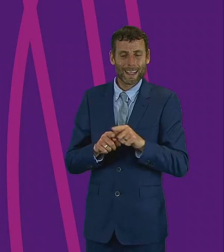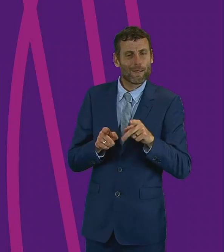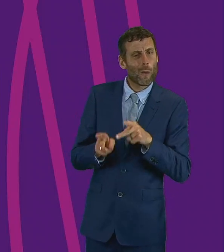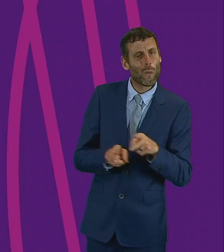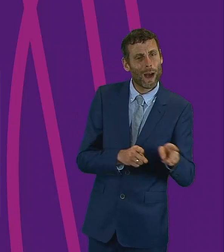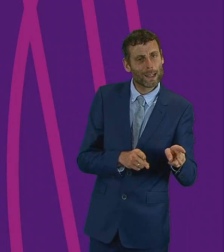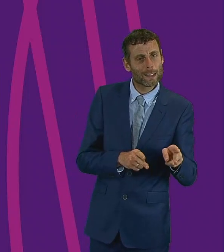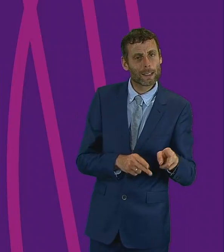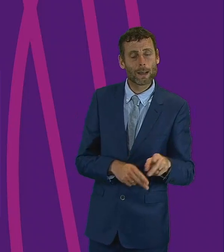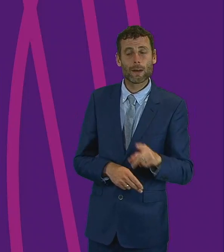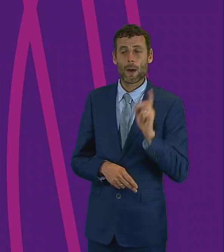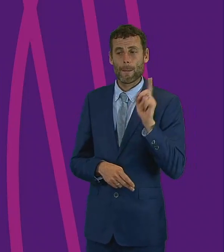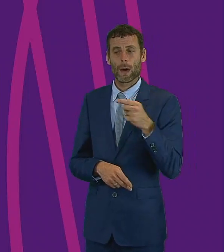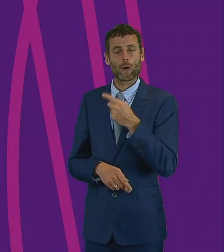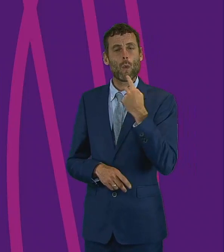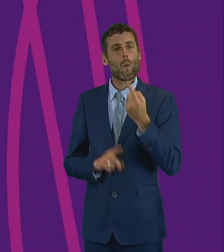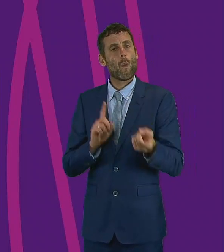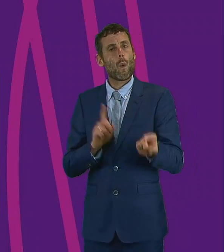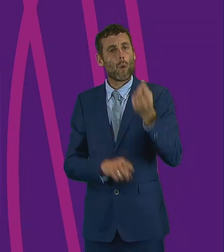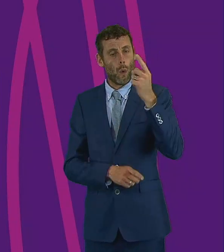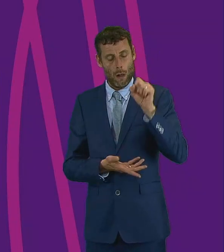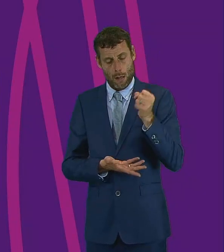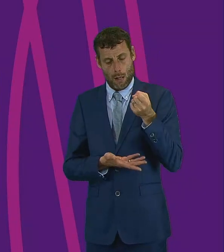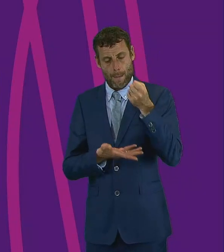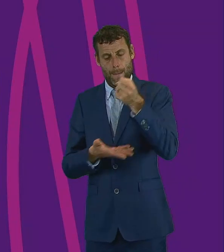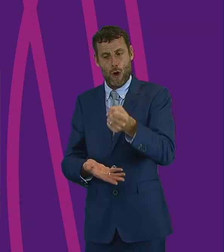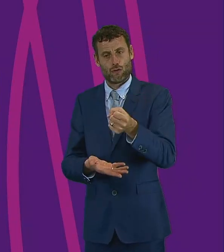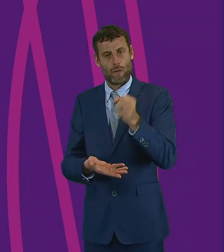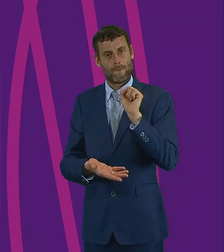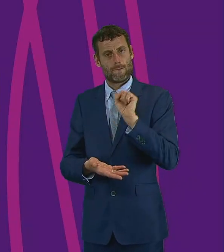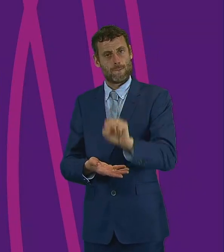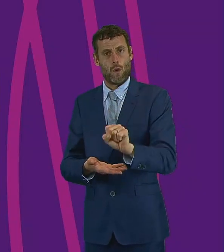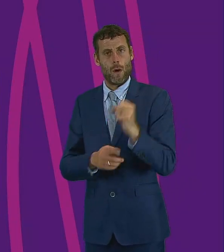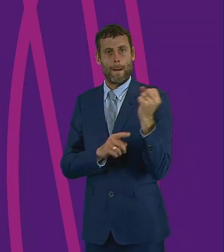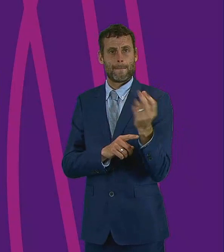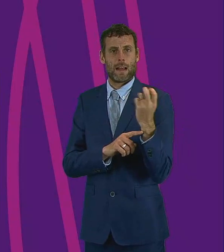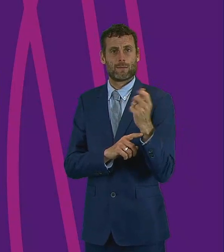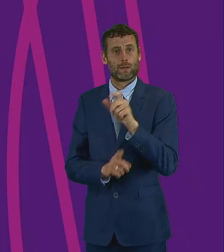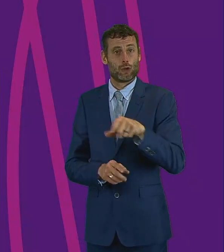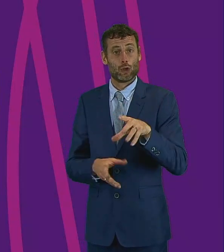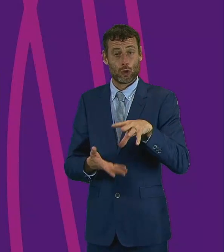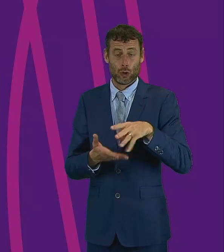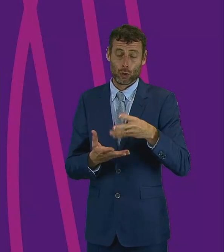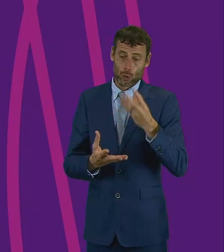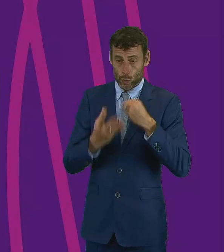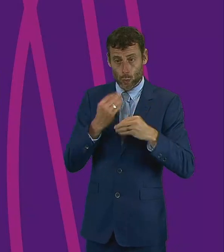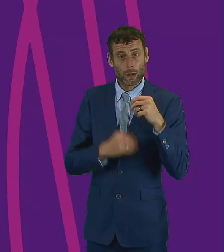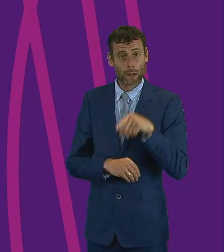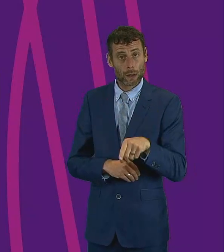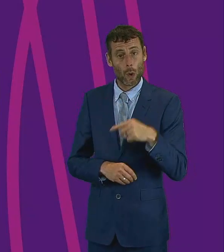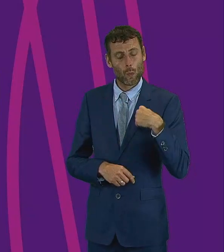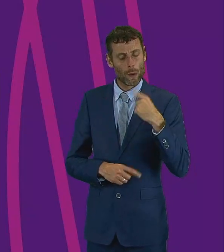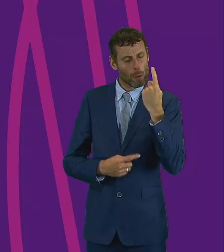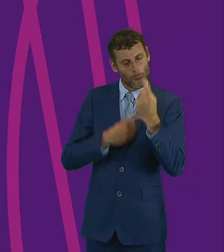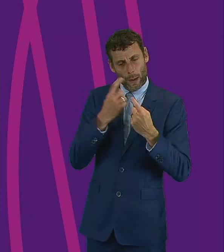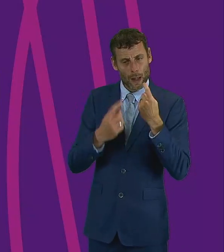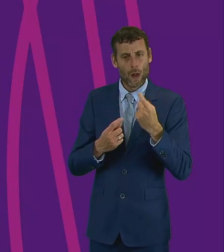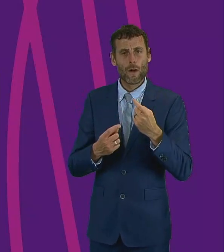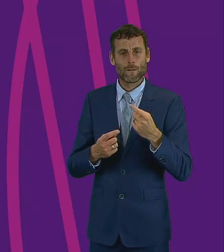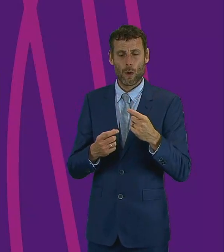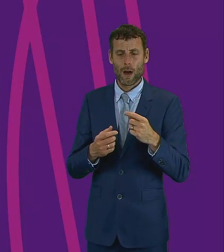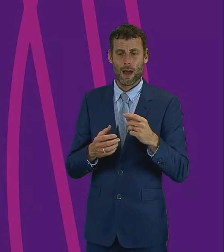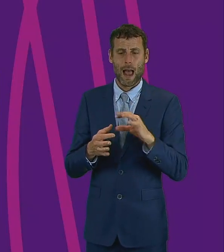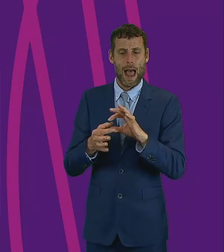However, the call that has been made for a bursary is one we intend to look at. We are about to do a review of arrangements for allied health